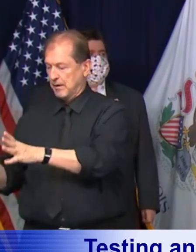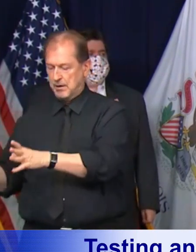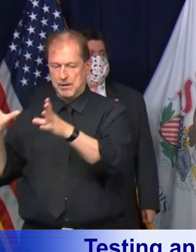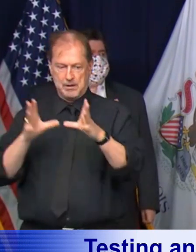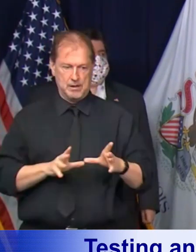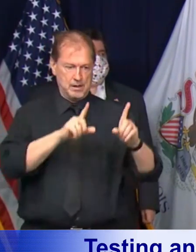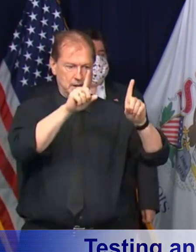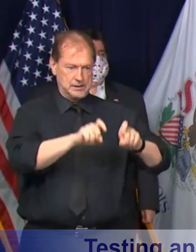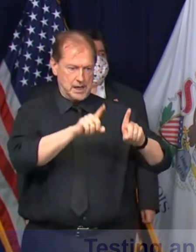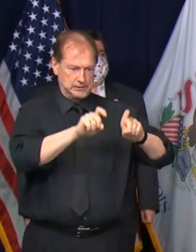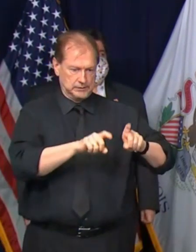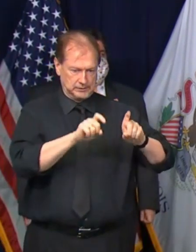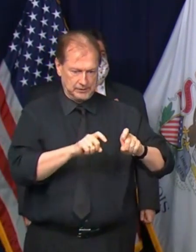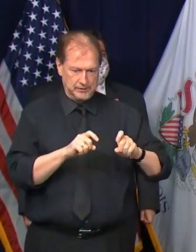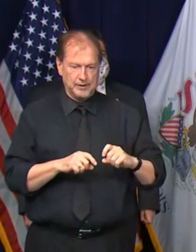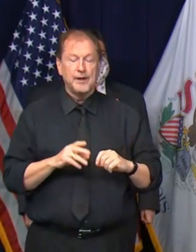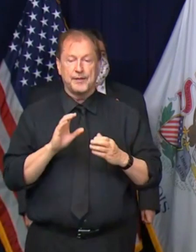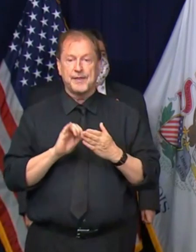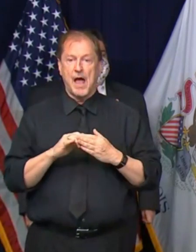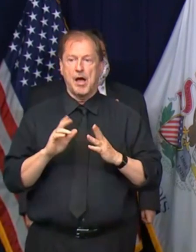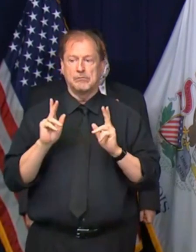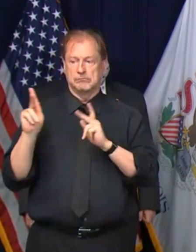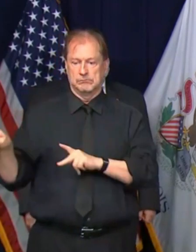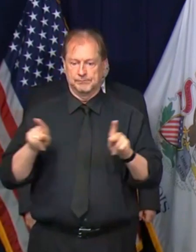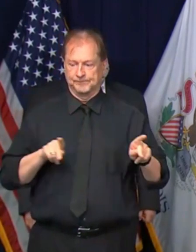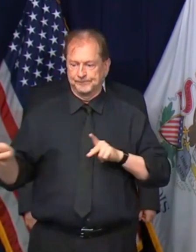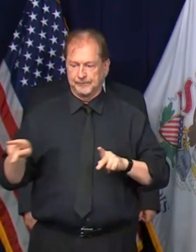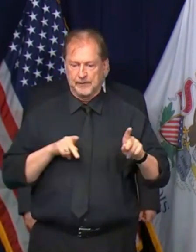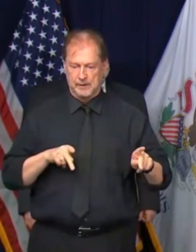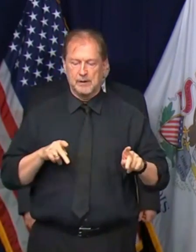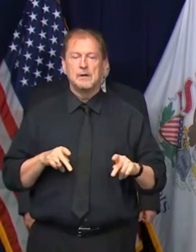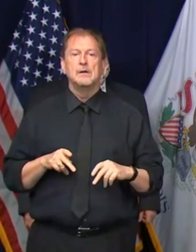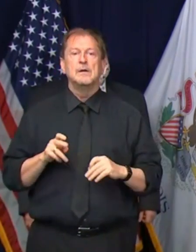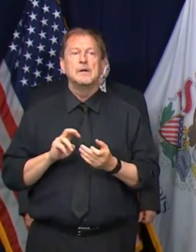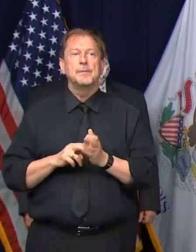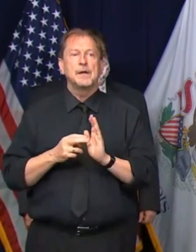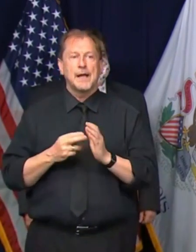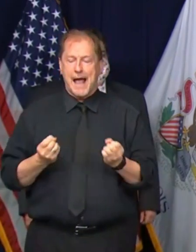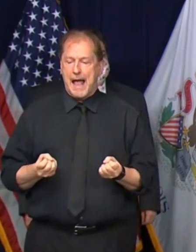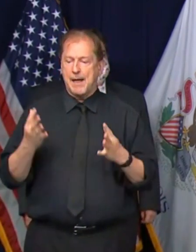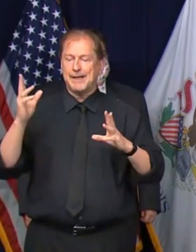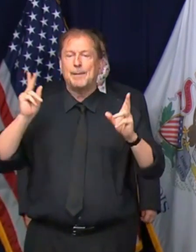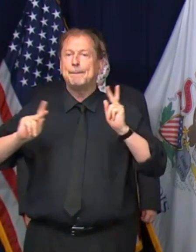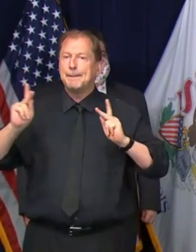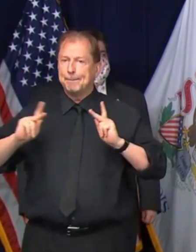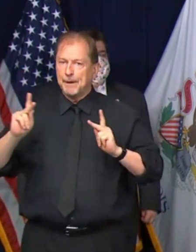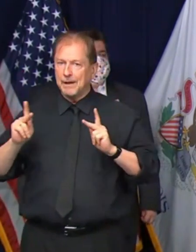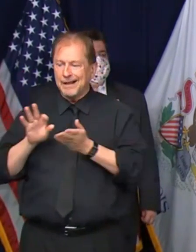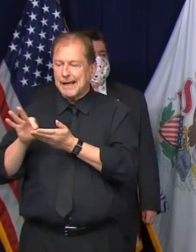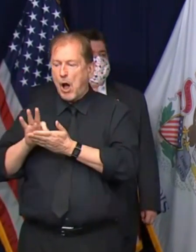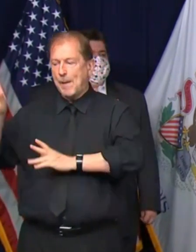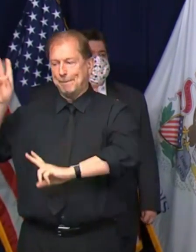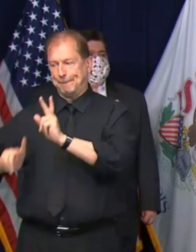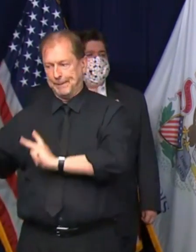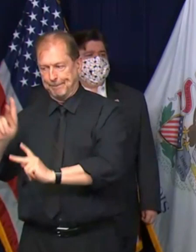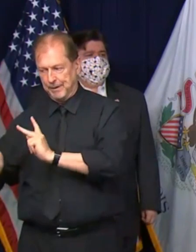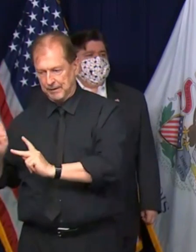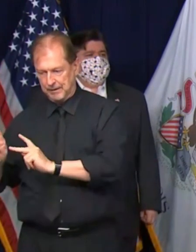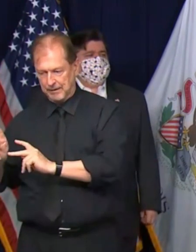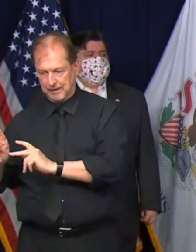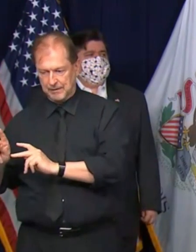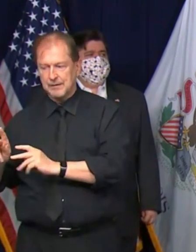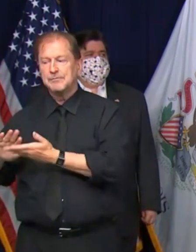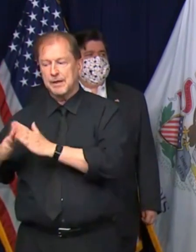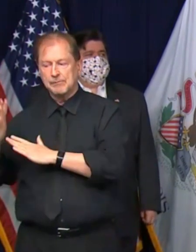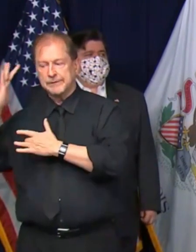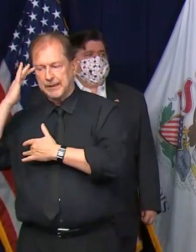thing in the numerator and the denominator. And so we want to give how many people were actually positive cases over how many